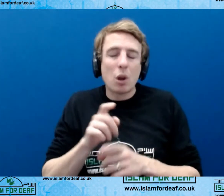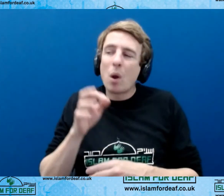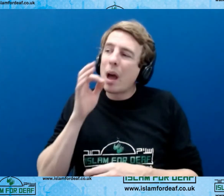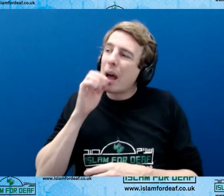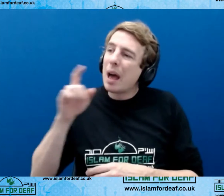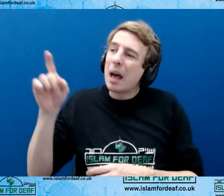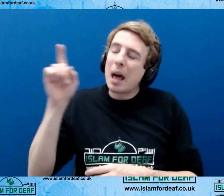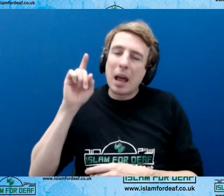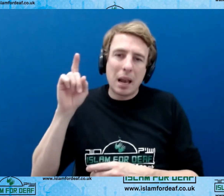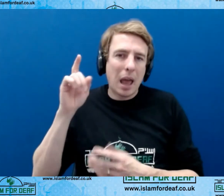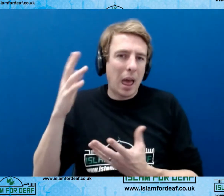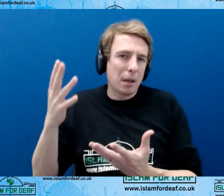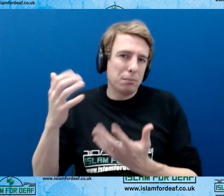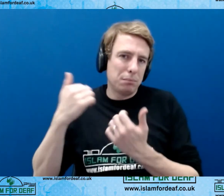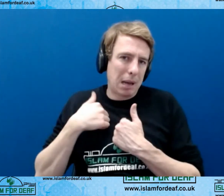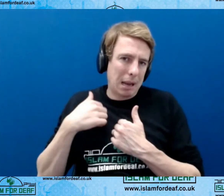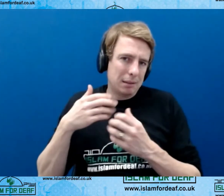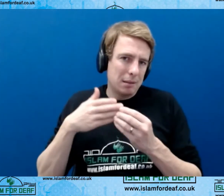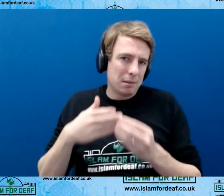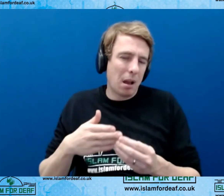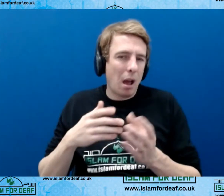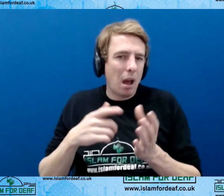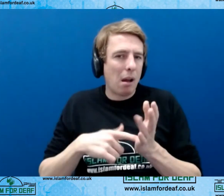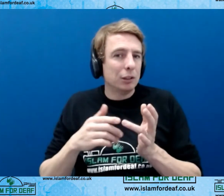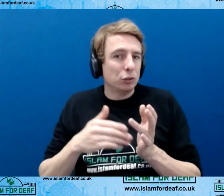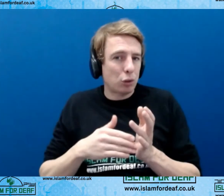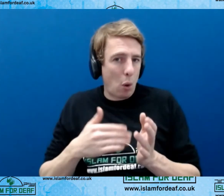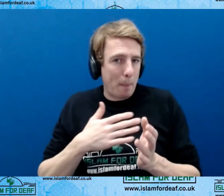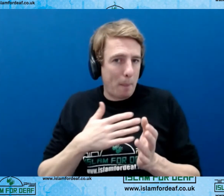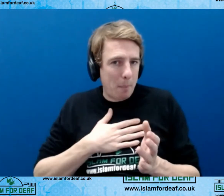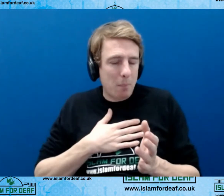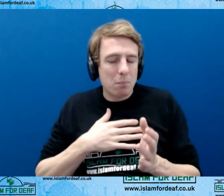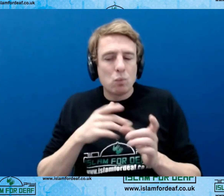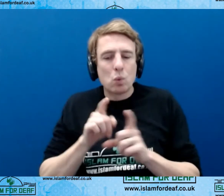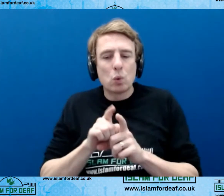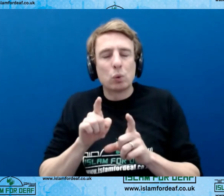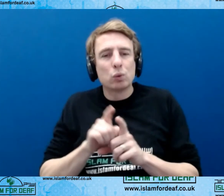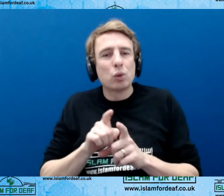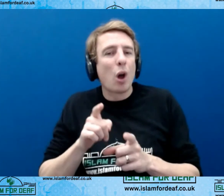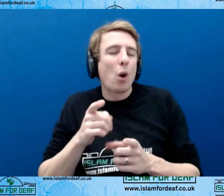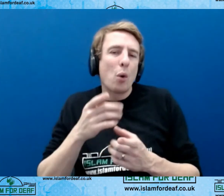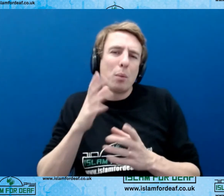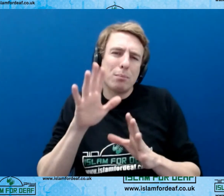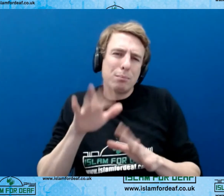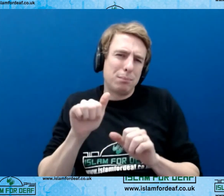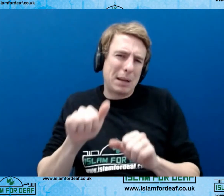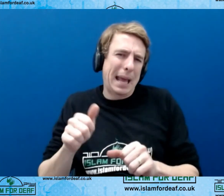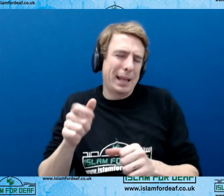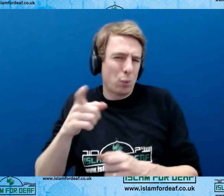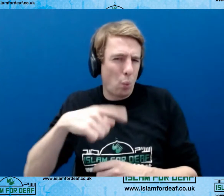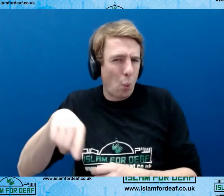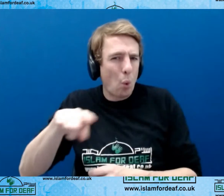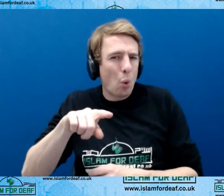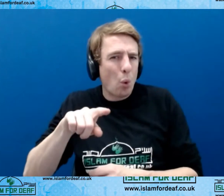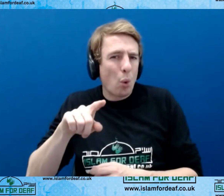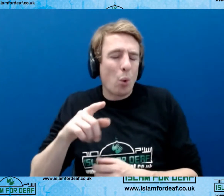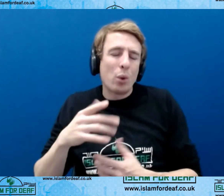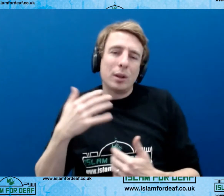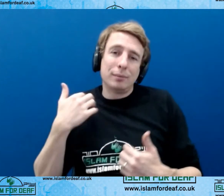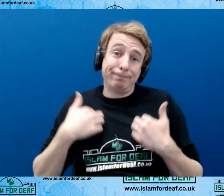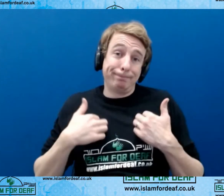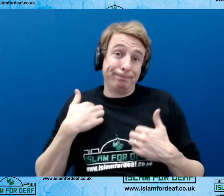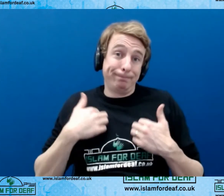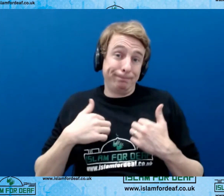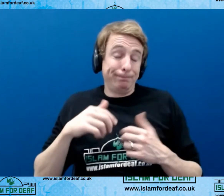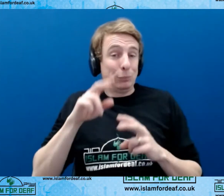Tom, and to accept from all of us. And we look forward to seeing you next week for another evening of lectures. And again, we give